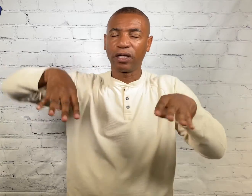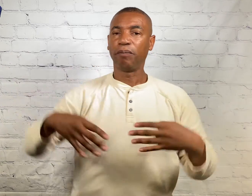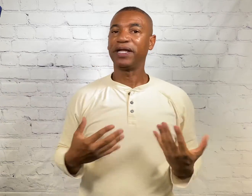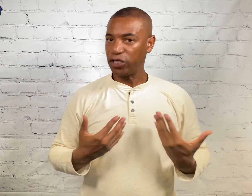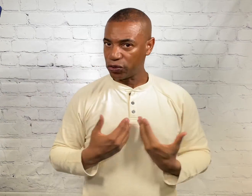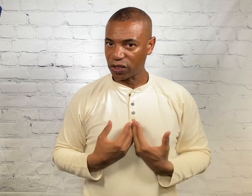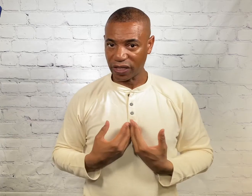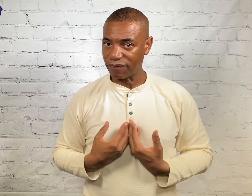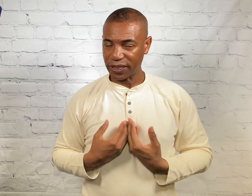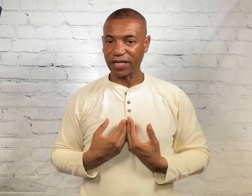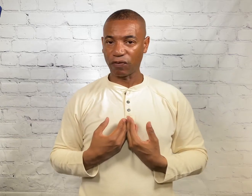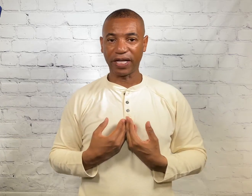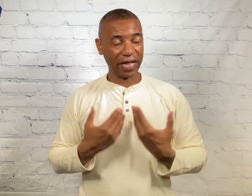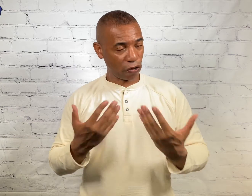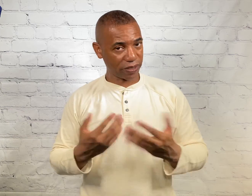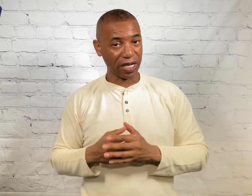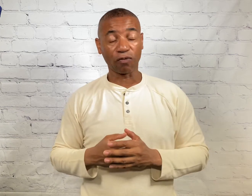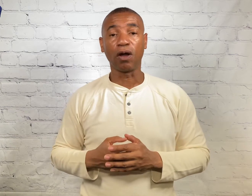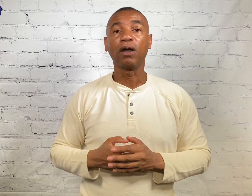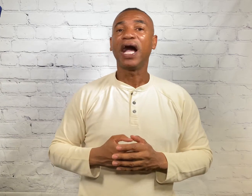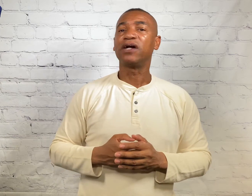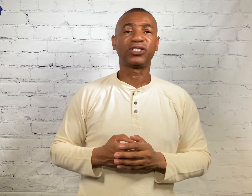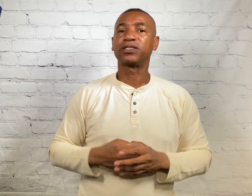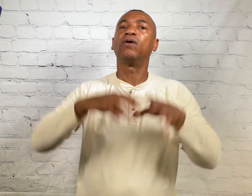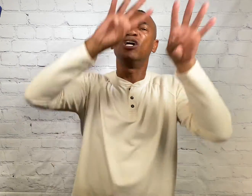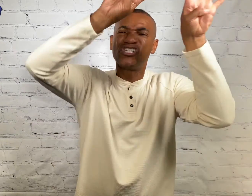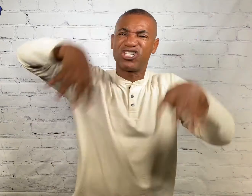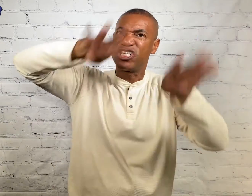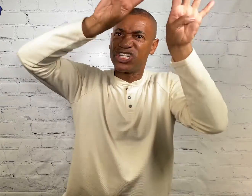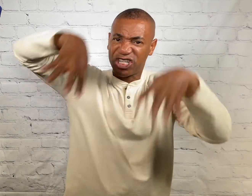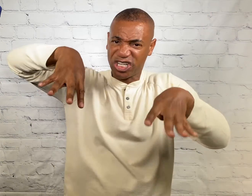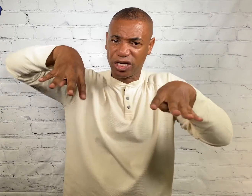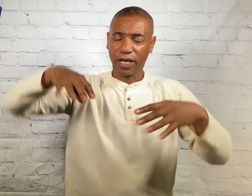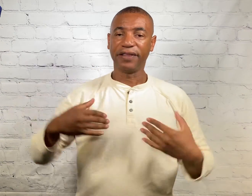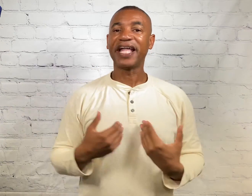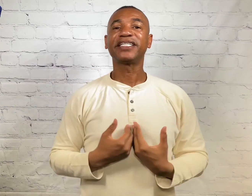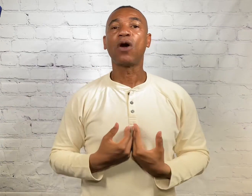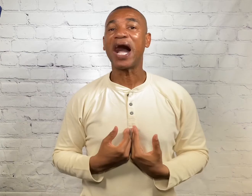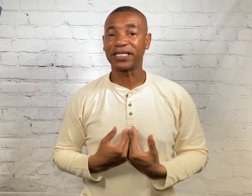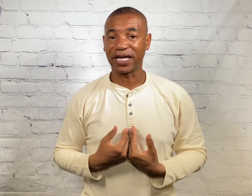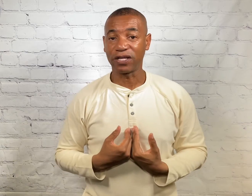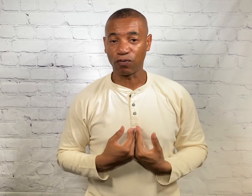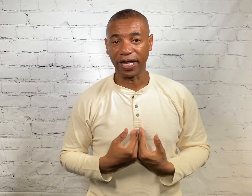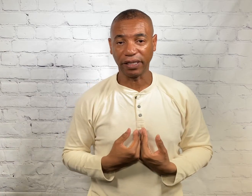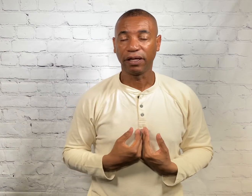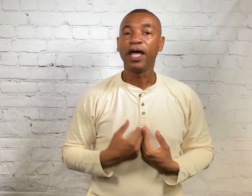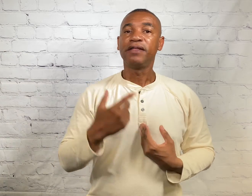But usually when I'm signing rain, and I hope it's not wrong, I'll just go. That is how I sign rain. Now